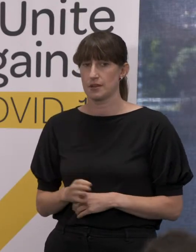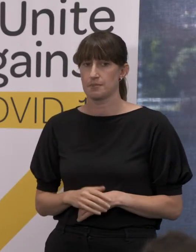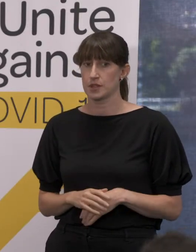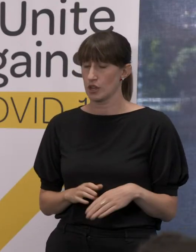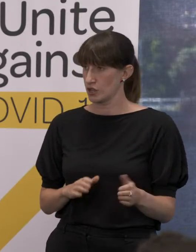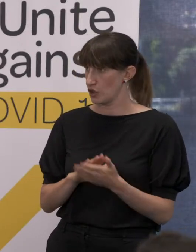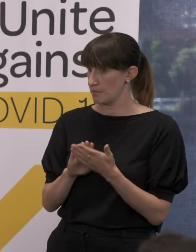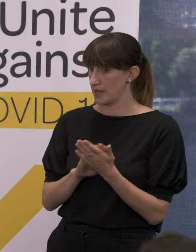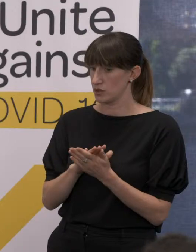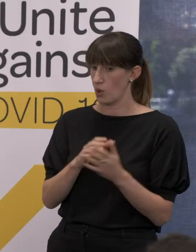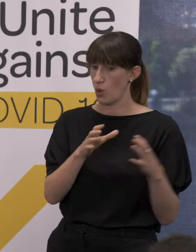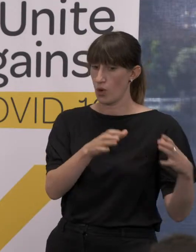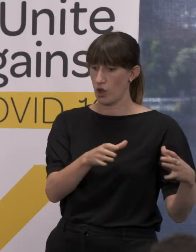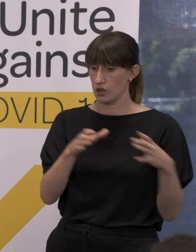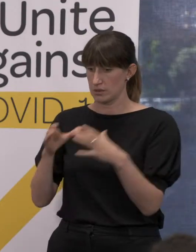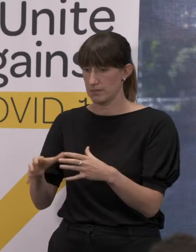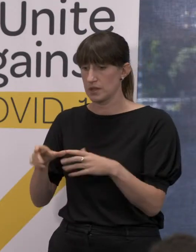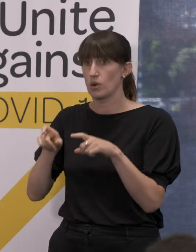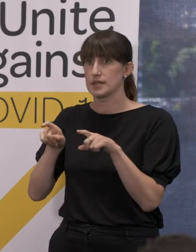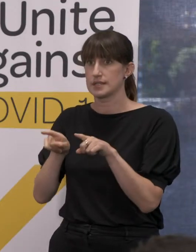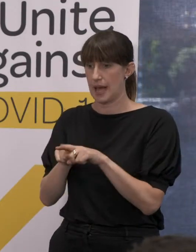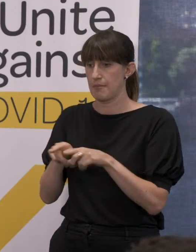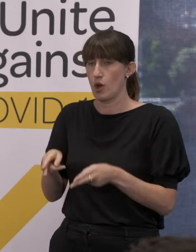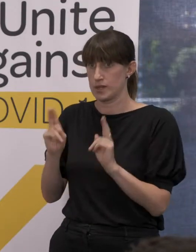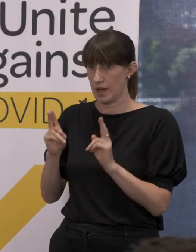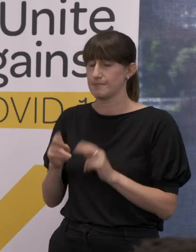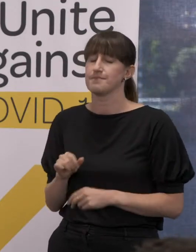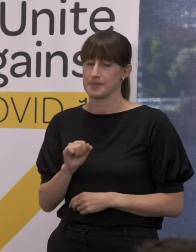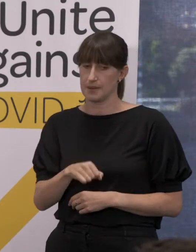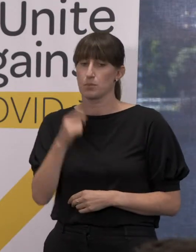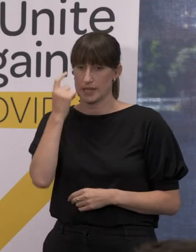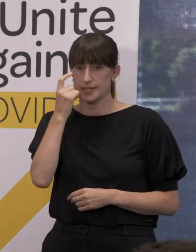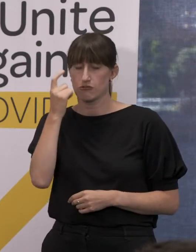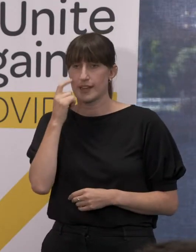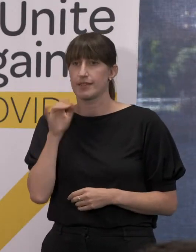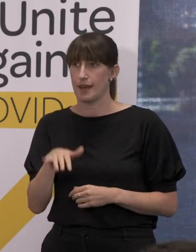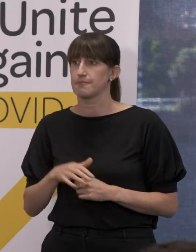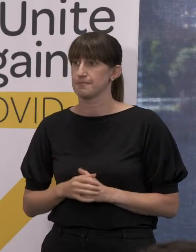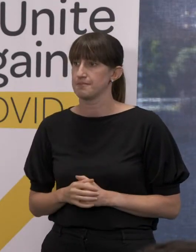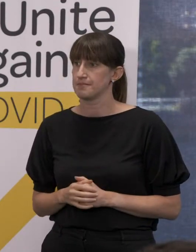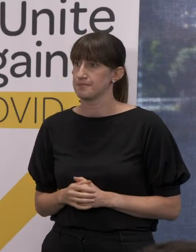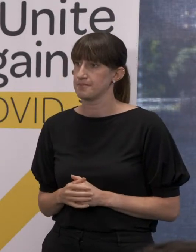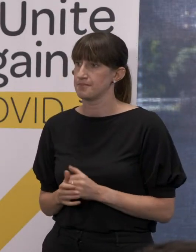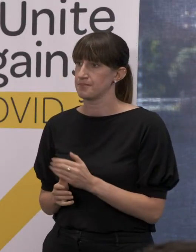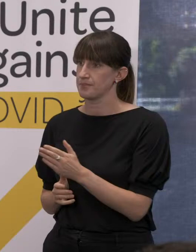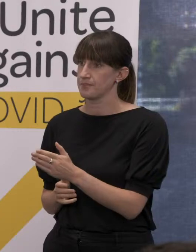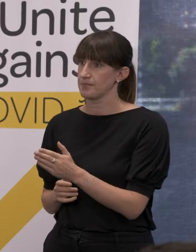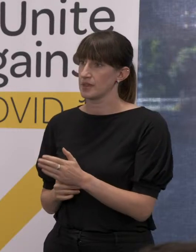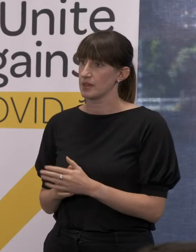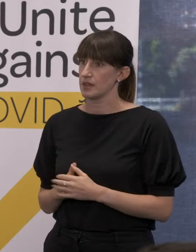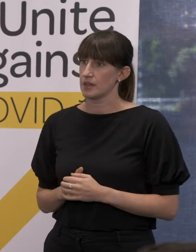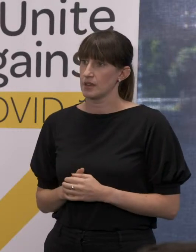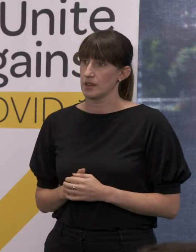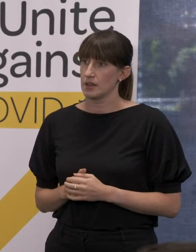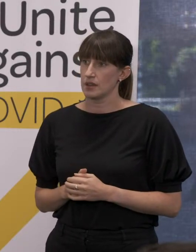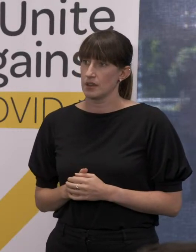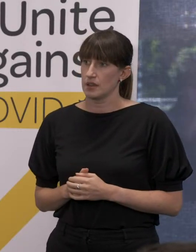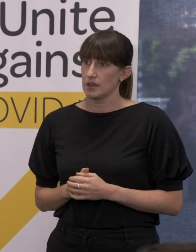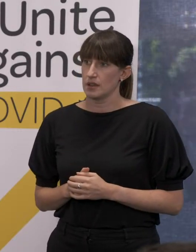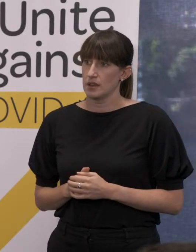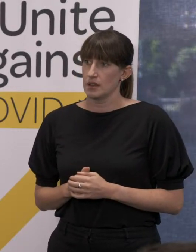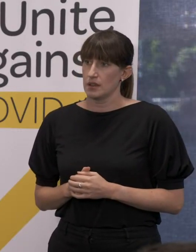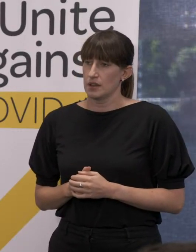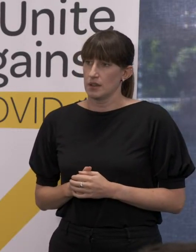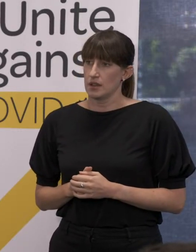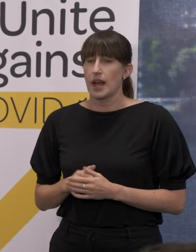one of the things that we could consider, yes. Last year, there was a study of a flight to New Zealand which found some genome sequencing that there